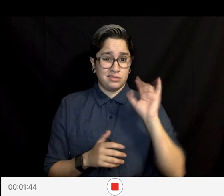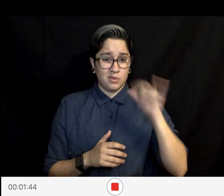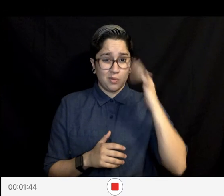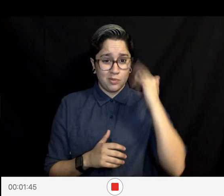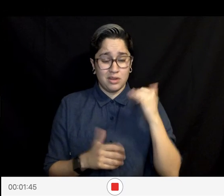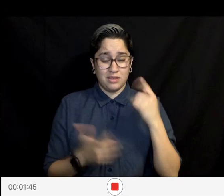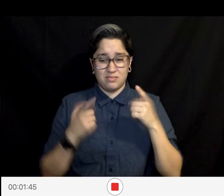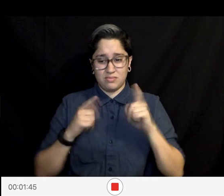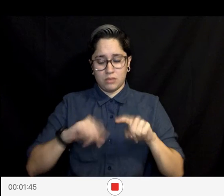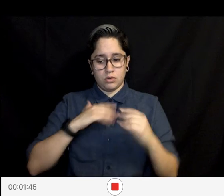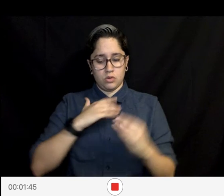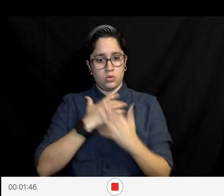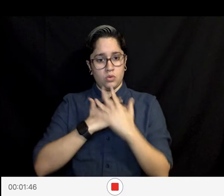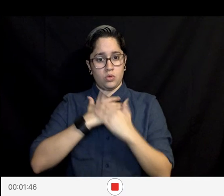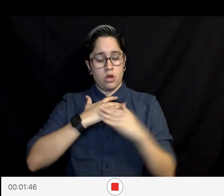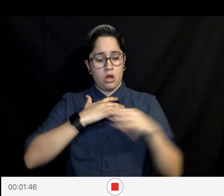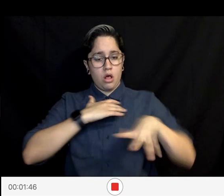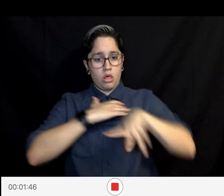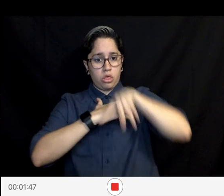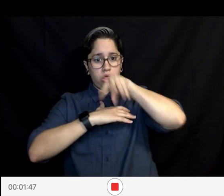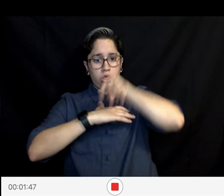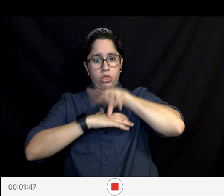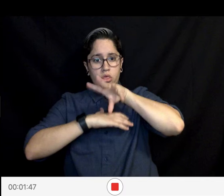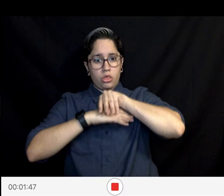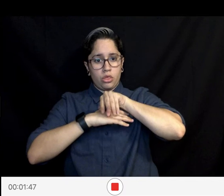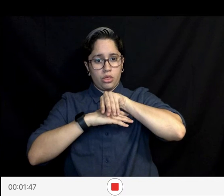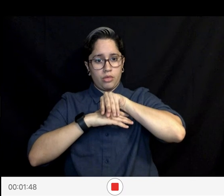quickly as the water in their body evaporates.